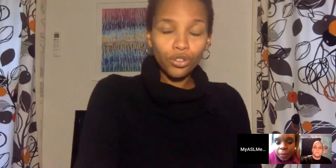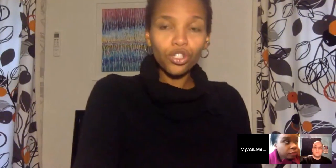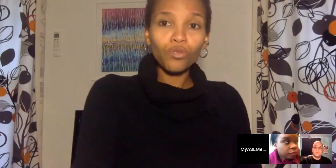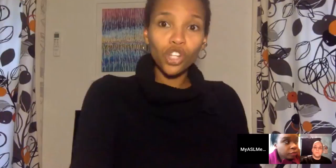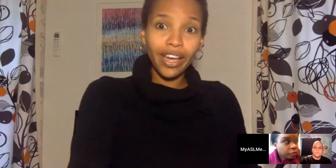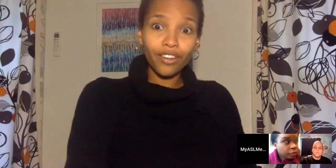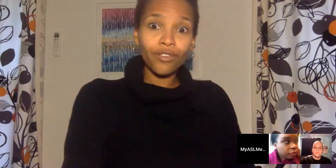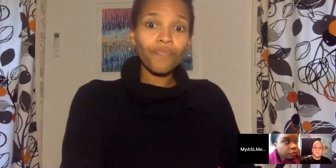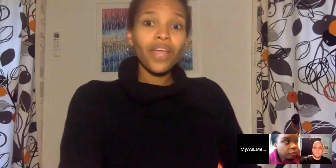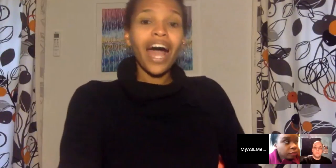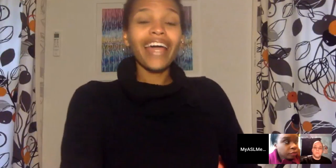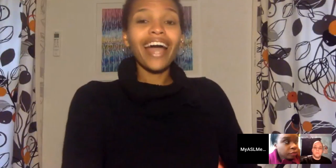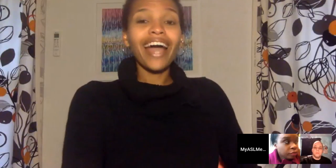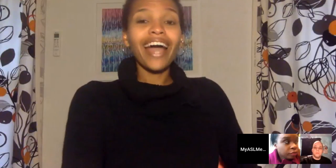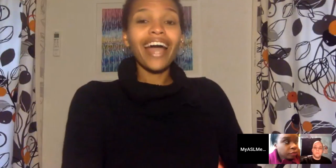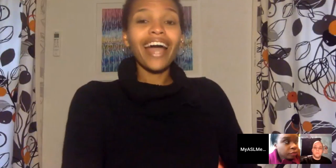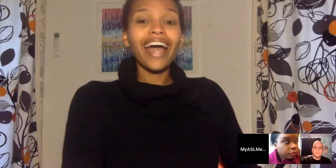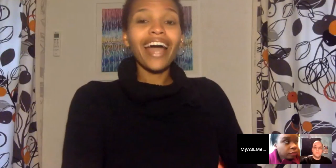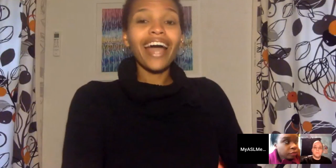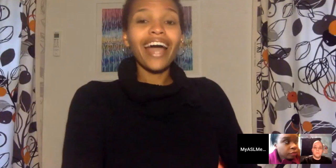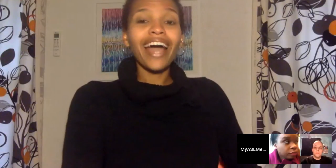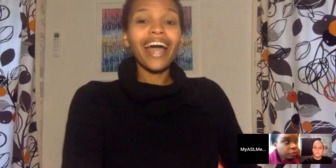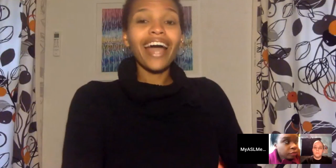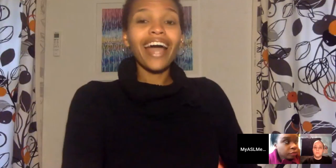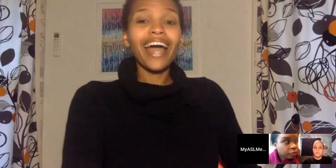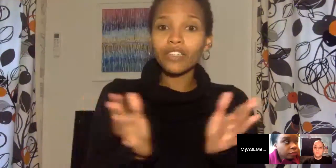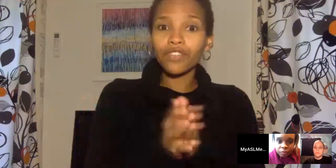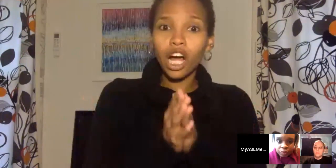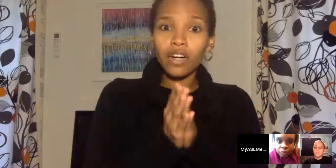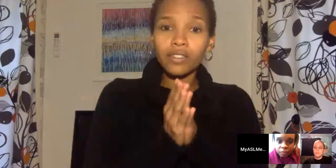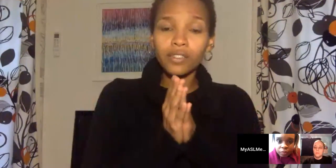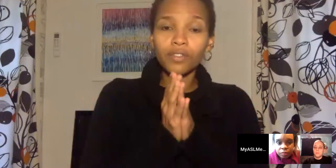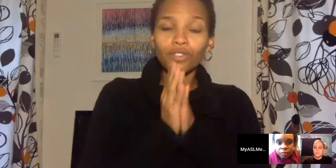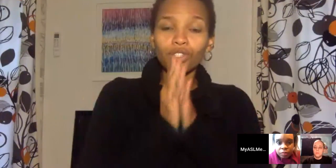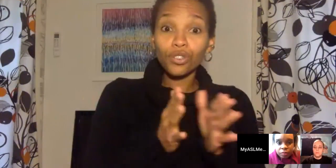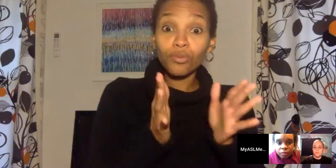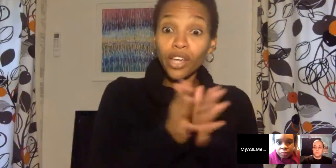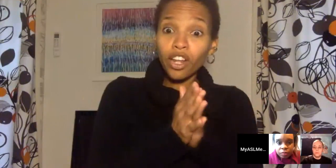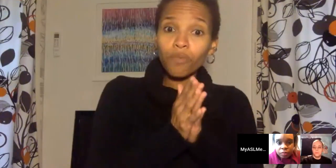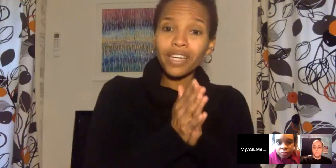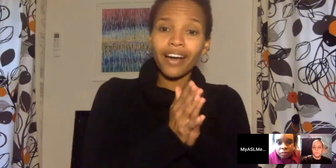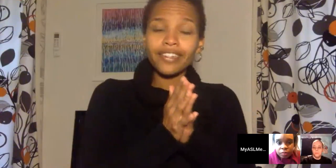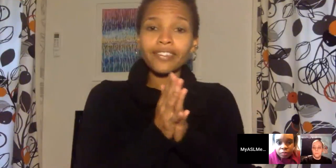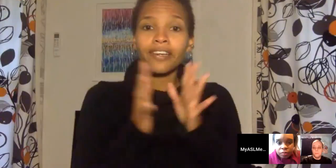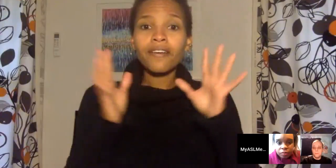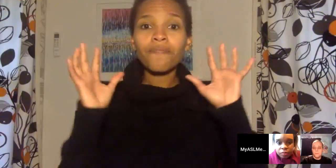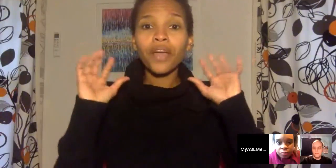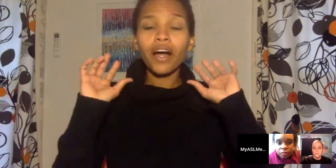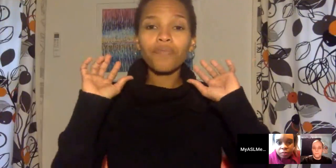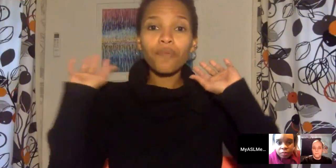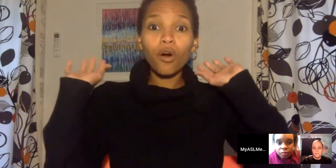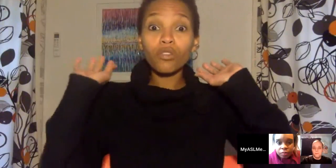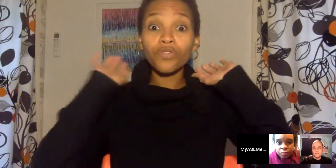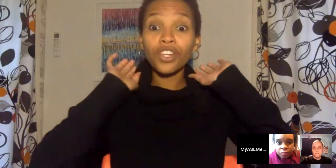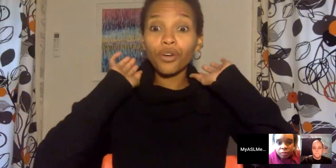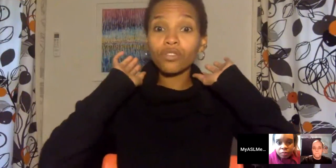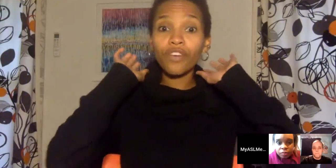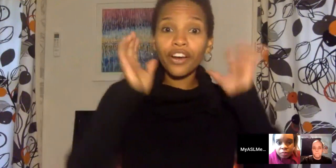YouTube channel. I highly recommend the NAD Vlogs YouTube channel because they post videos very,